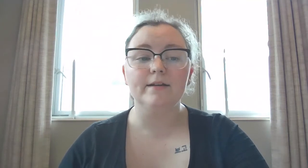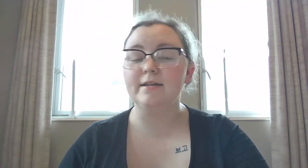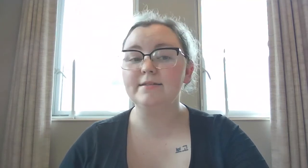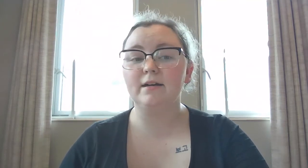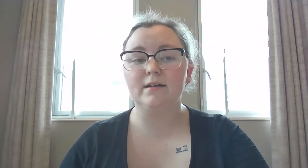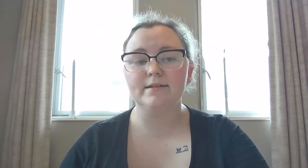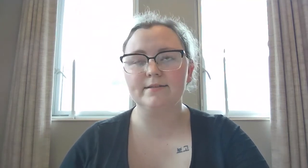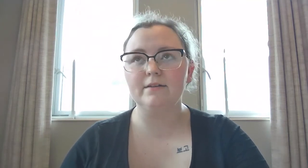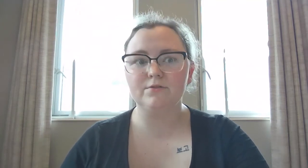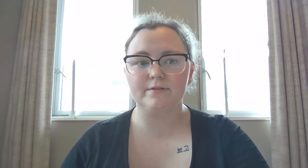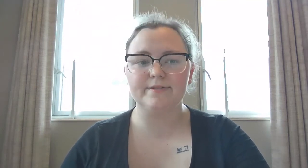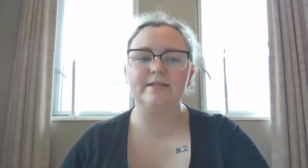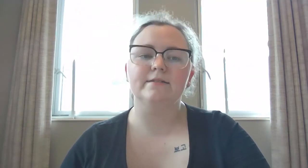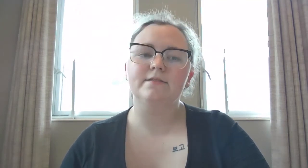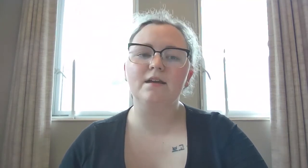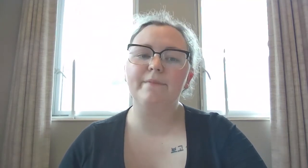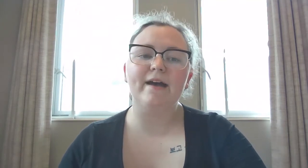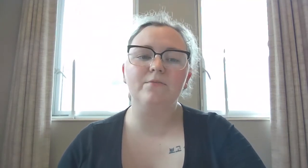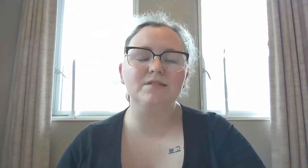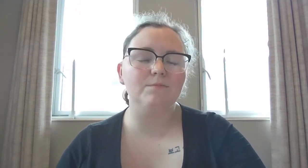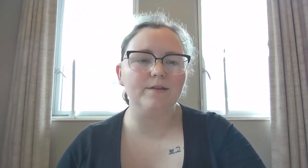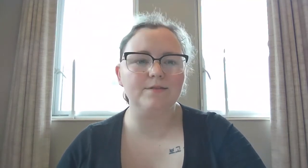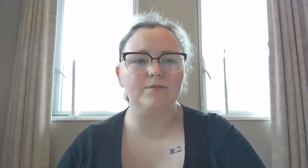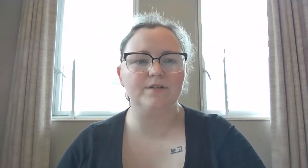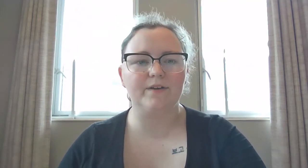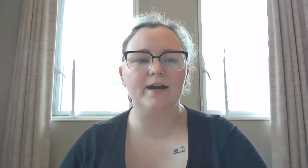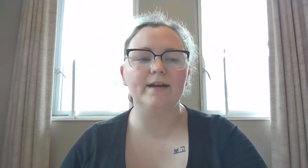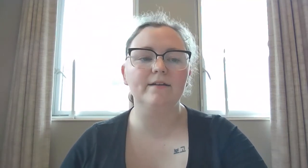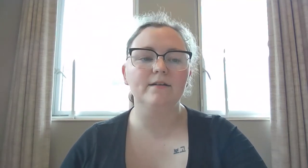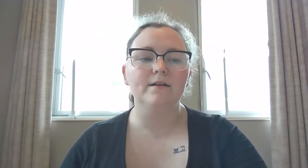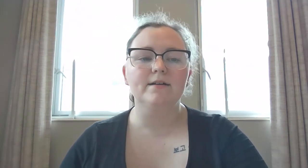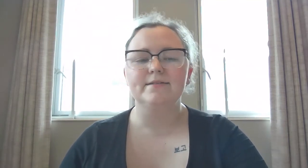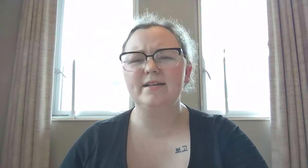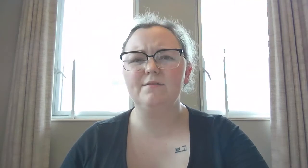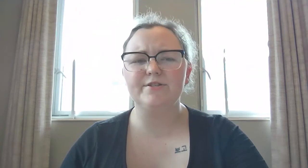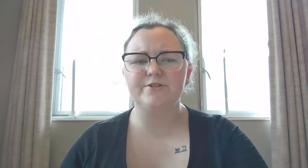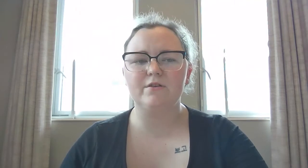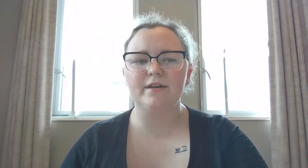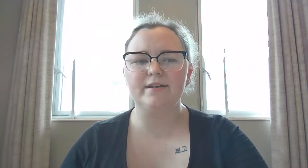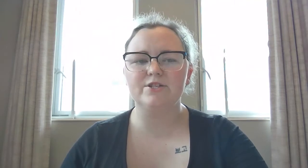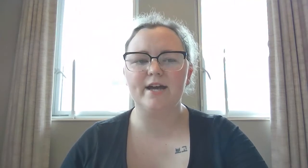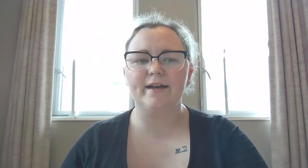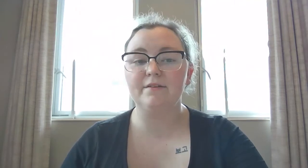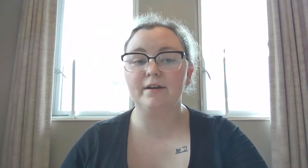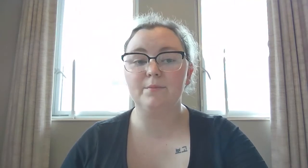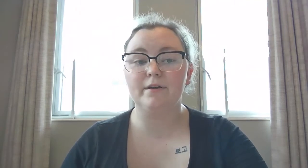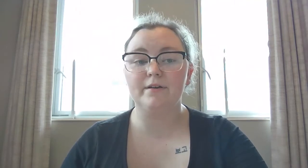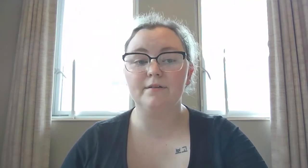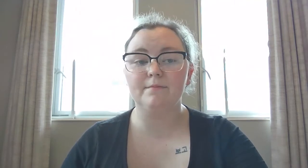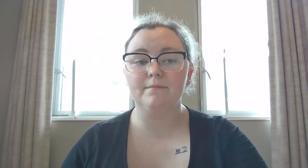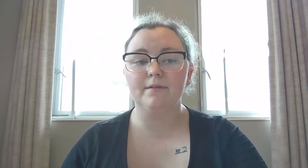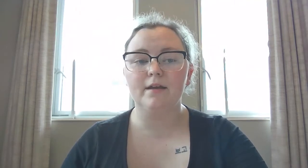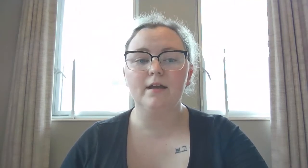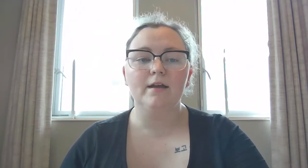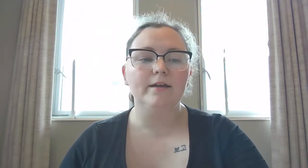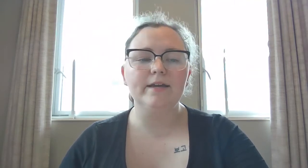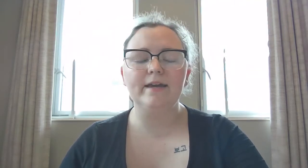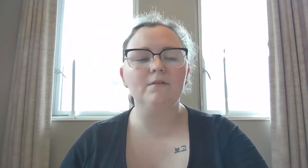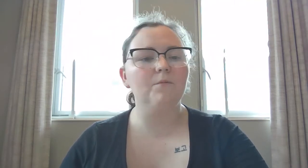Esau is an outdoorsy, take a bath once a month sort of guy. See how he's stroking his shaggy red beard? He can't wait to